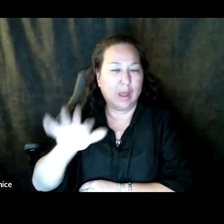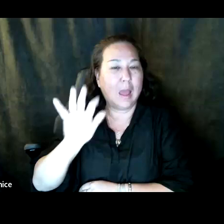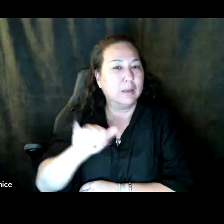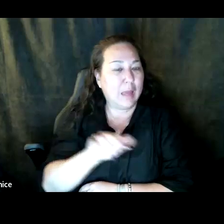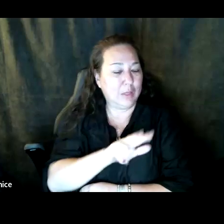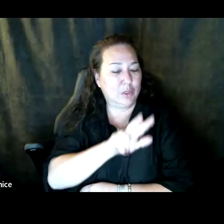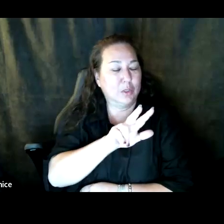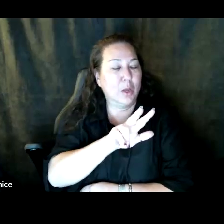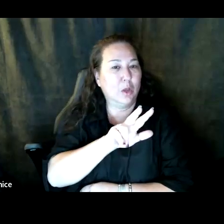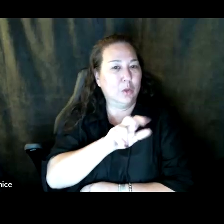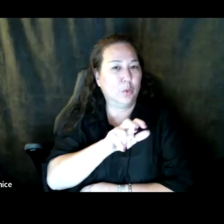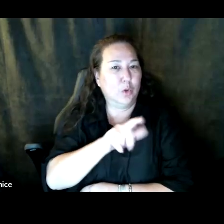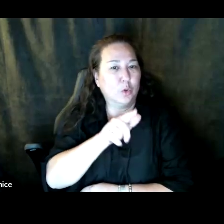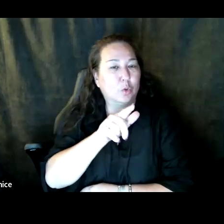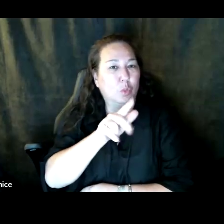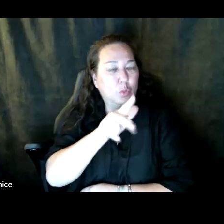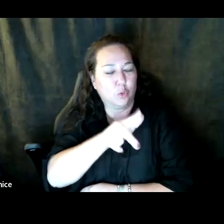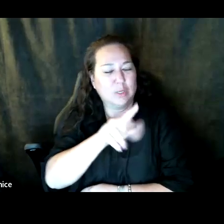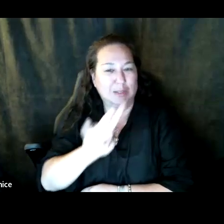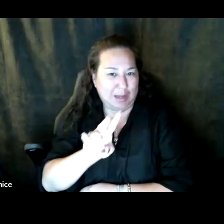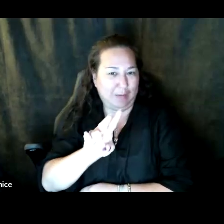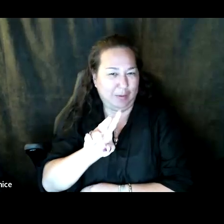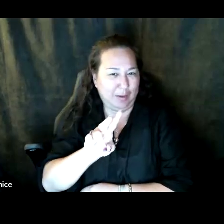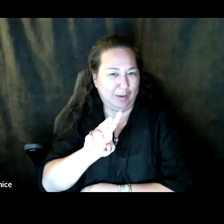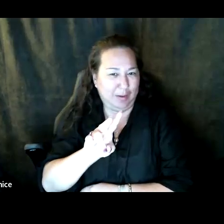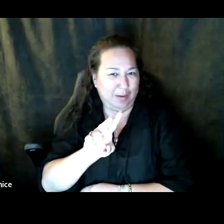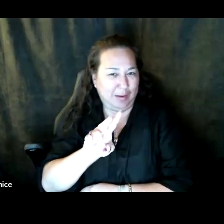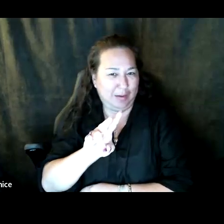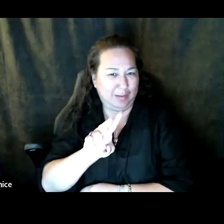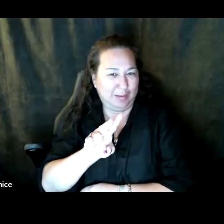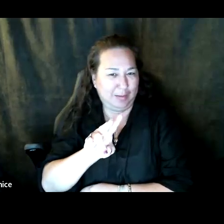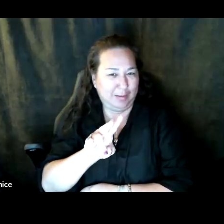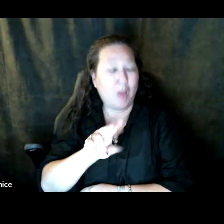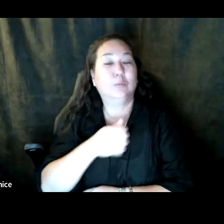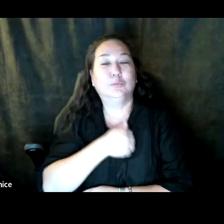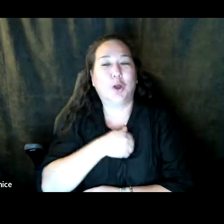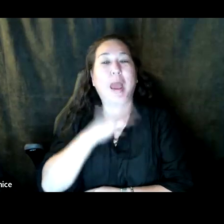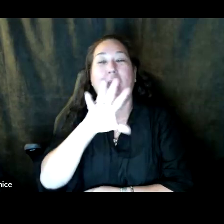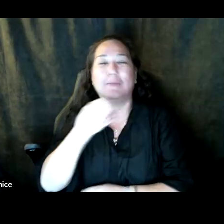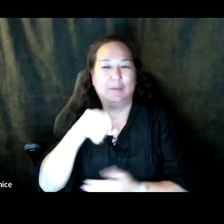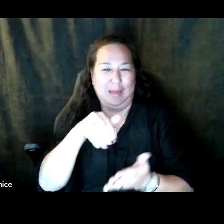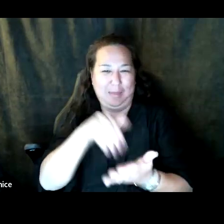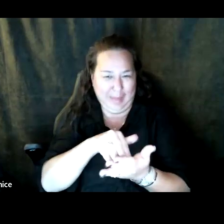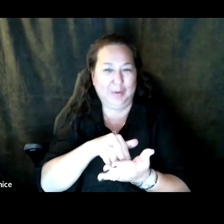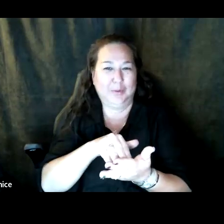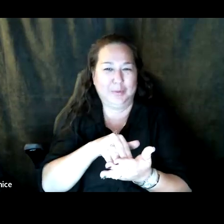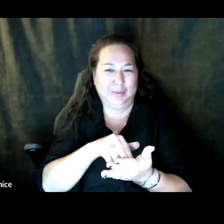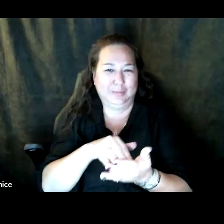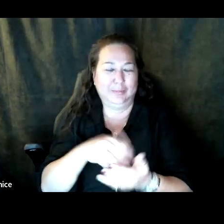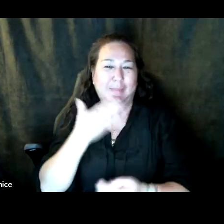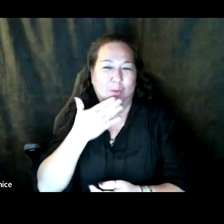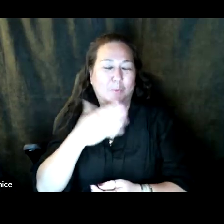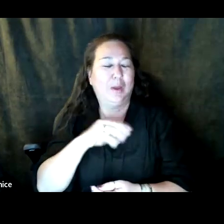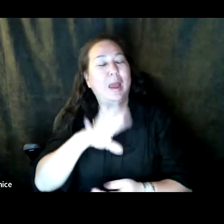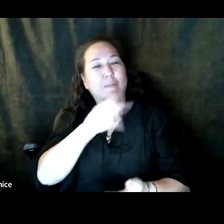2,837 new registrations, or 486 since the last school committee meeting on August